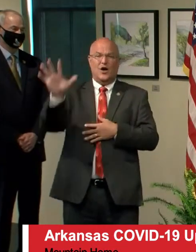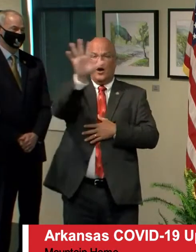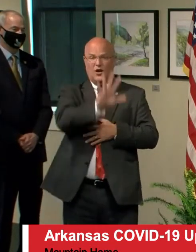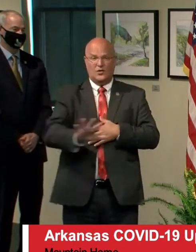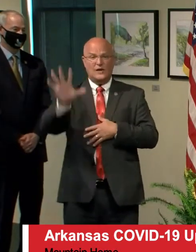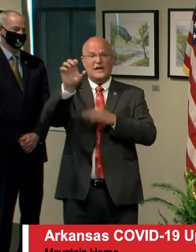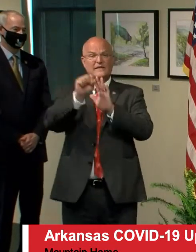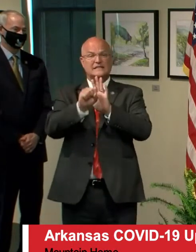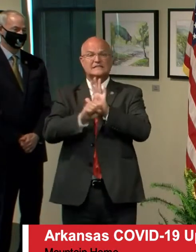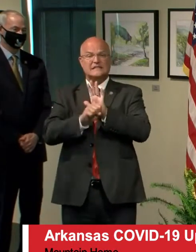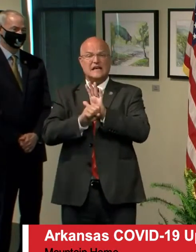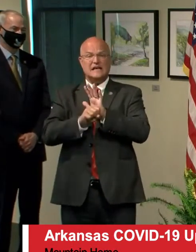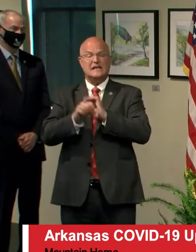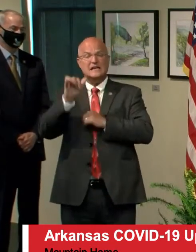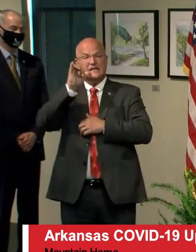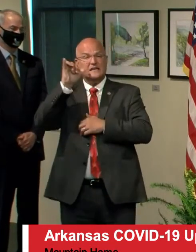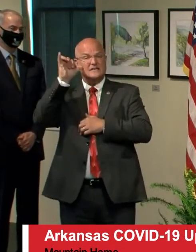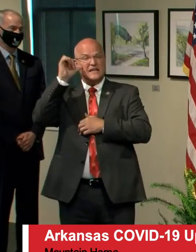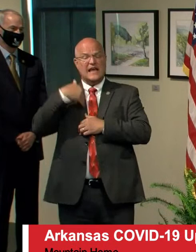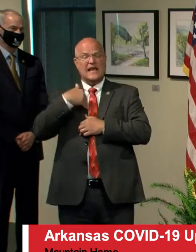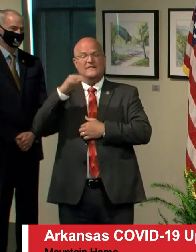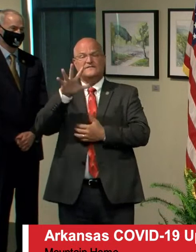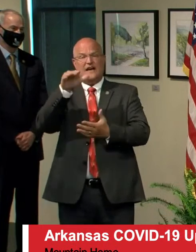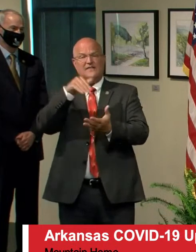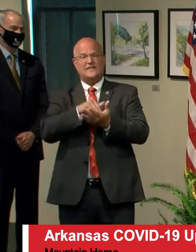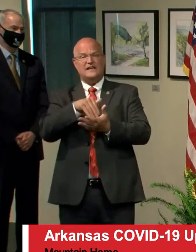state. Yesterday we had